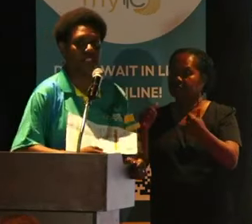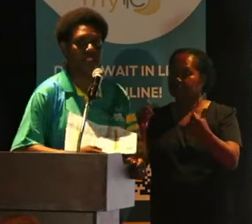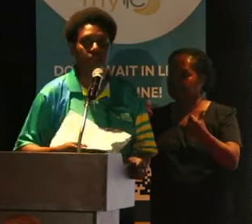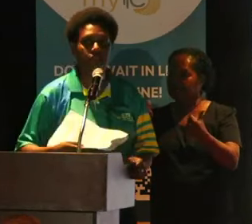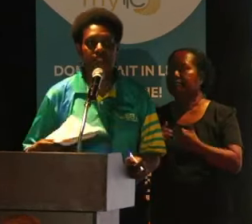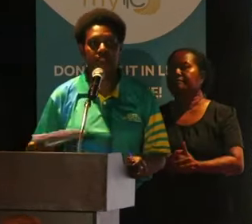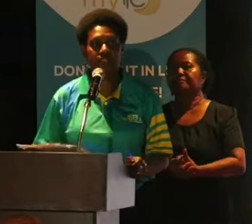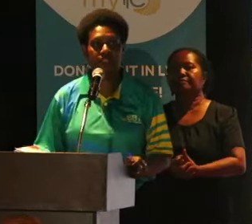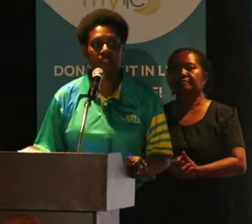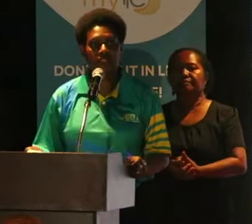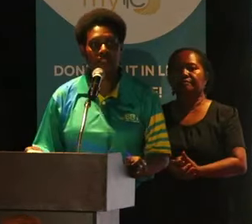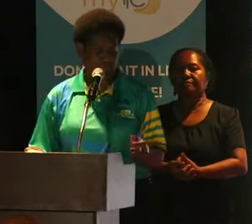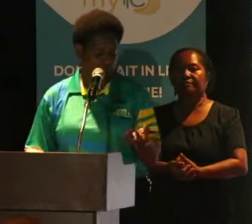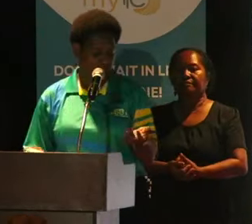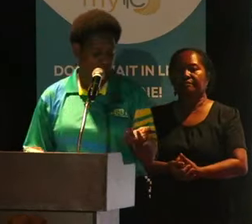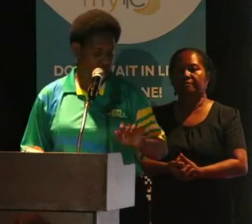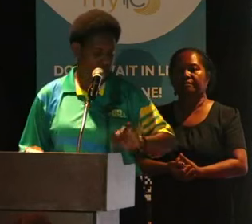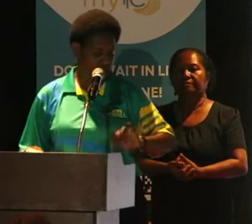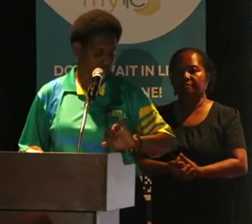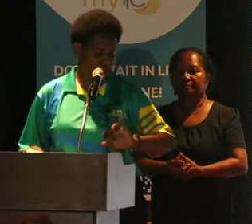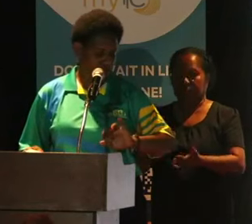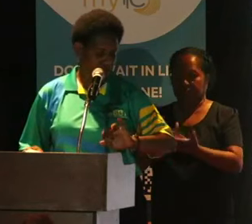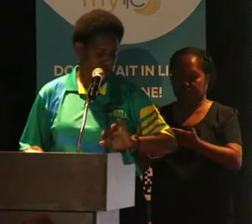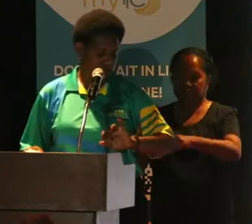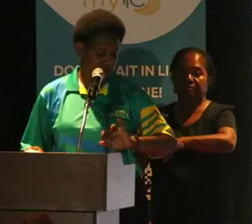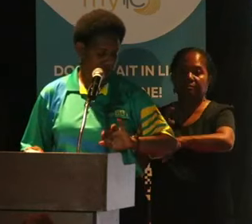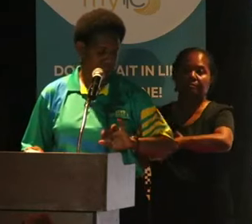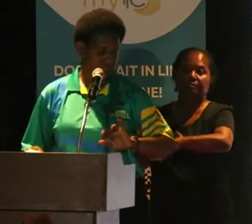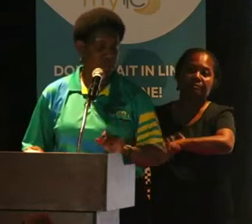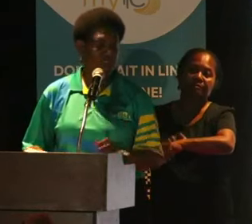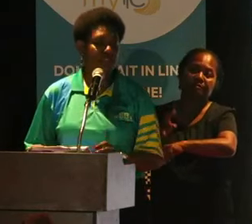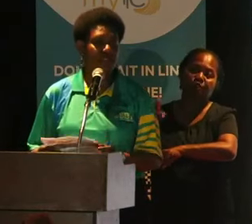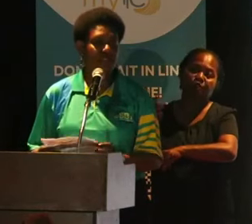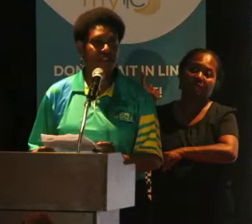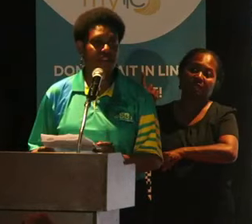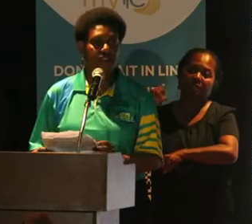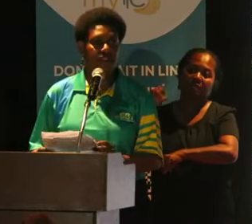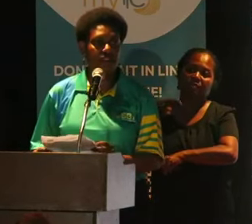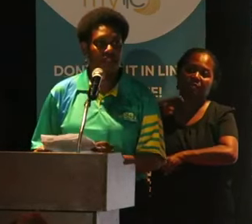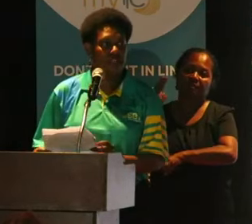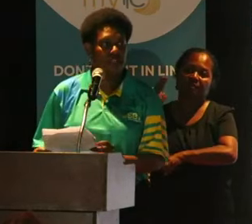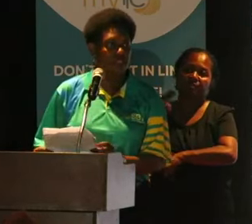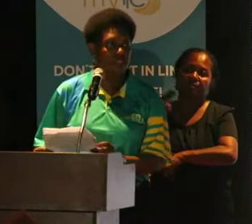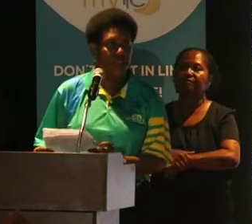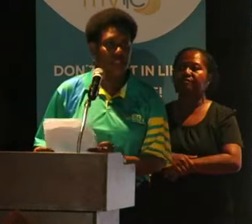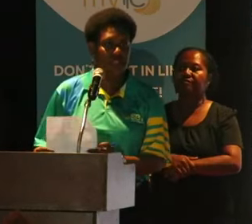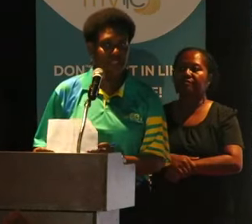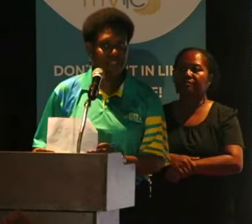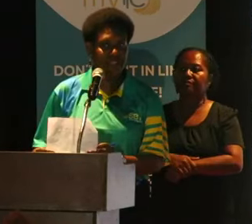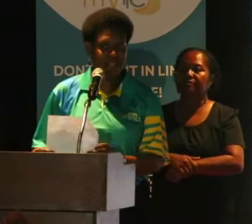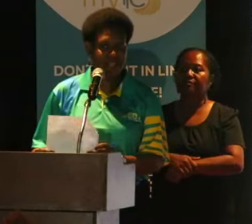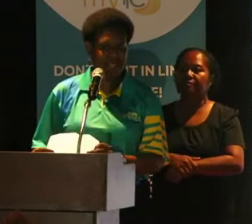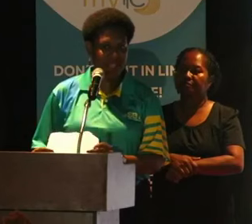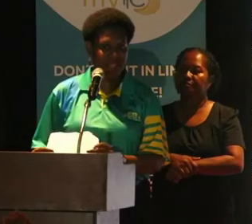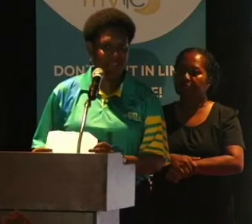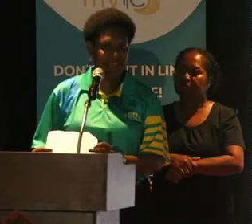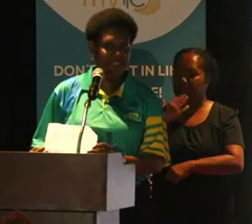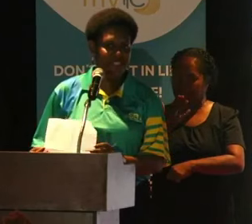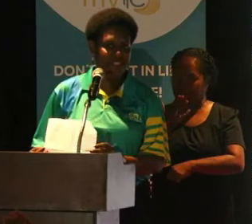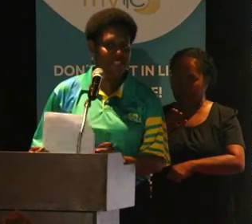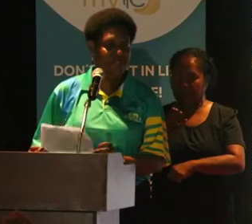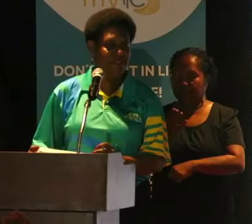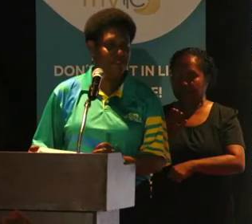other stakeholders. It is 20 past 12 now. Again, I'd like to say thank you